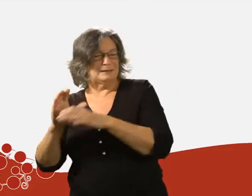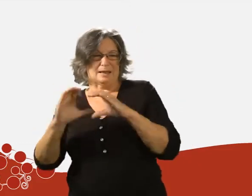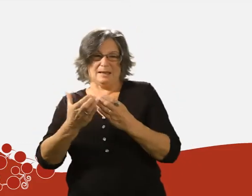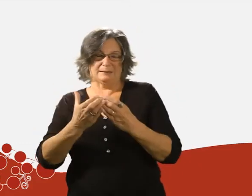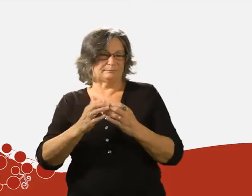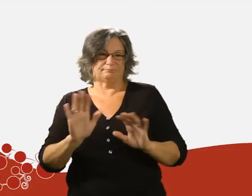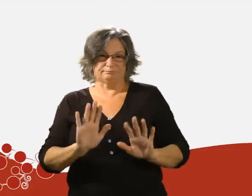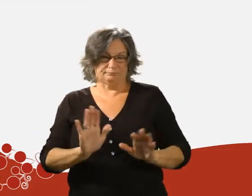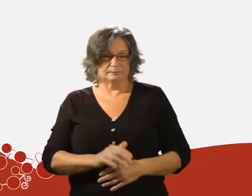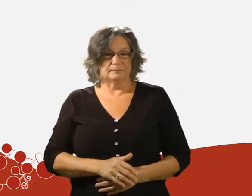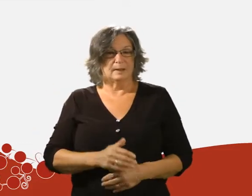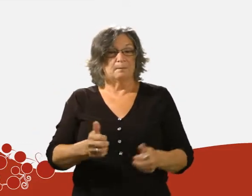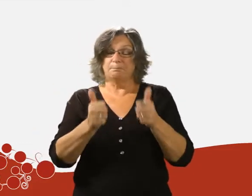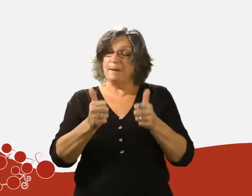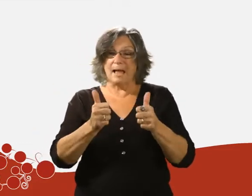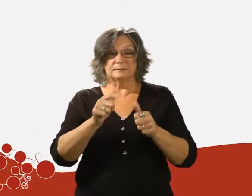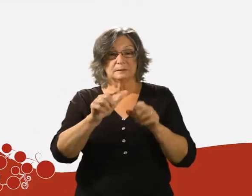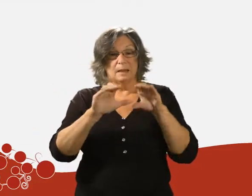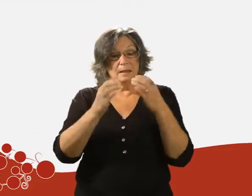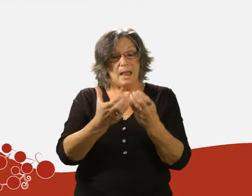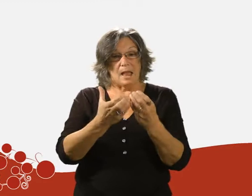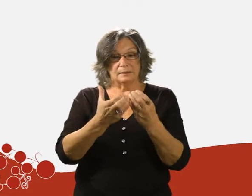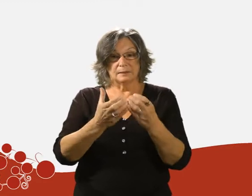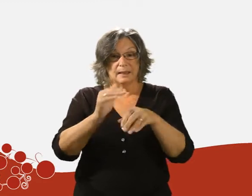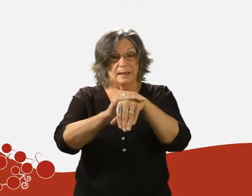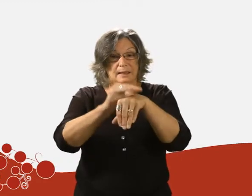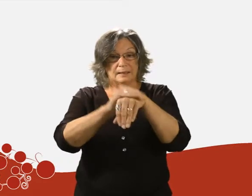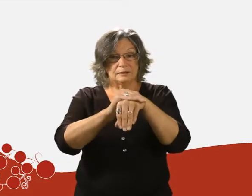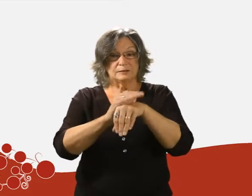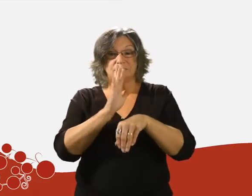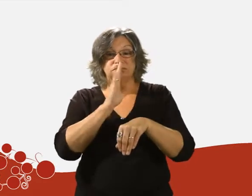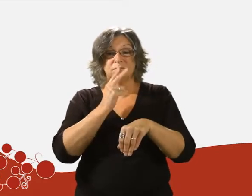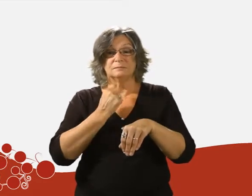Relying on spoken English and using your voice in the classroom will only hinder your learning.